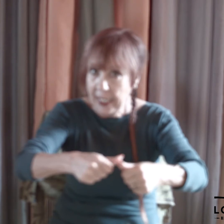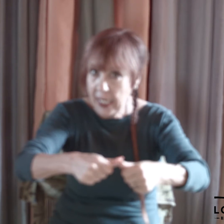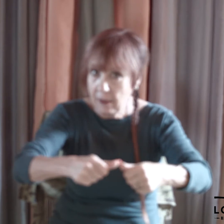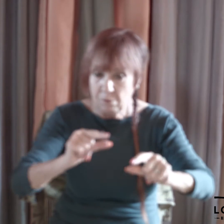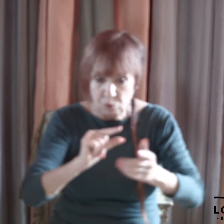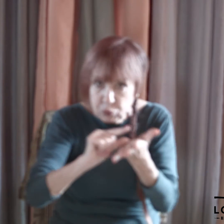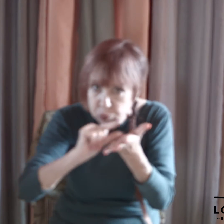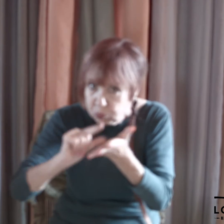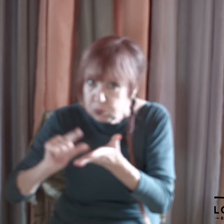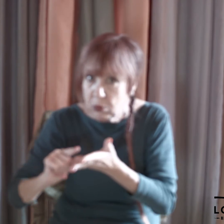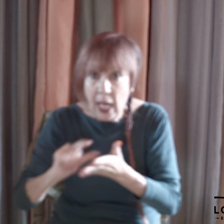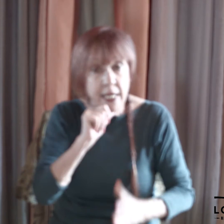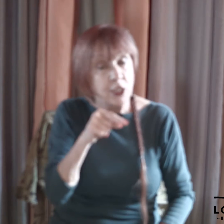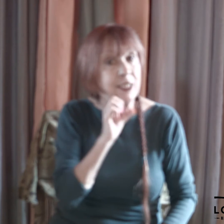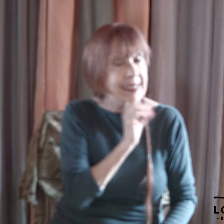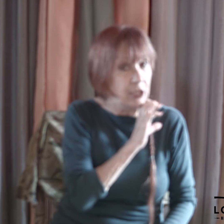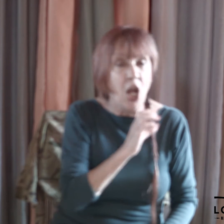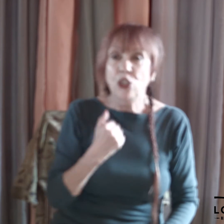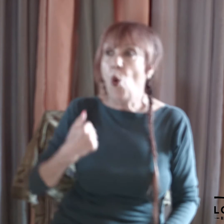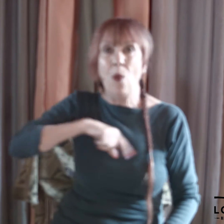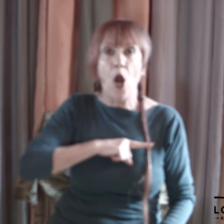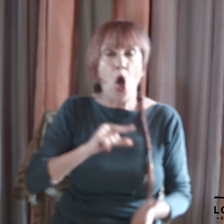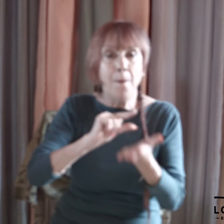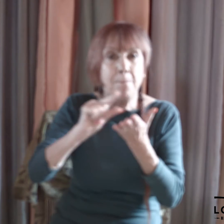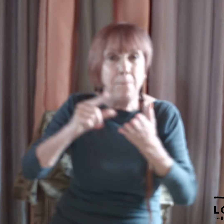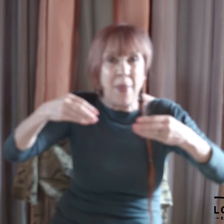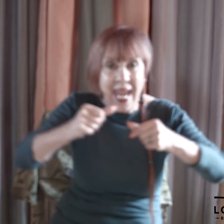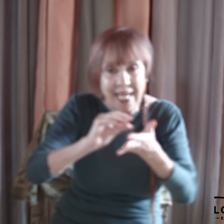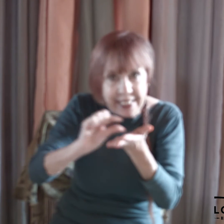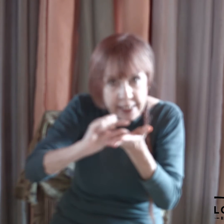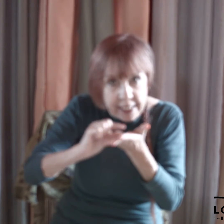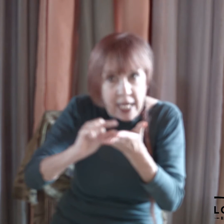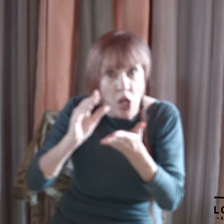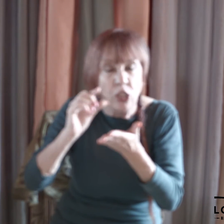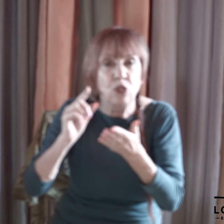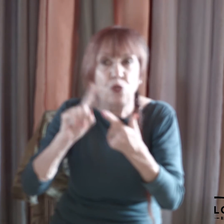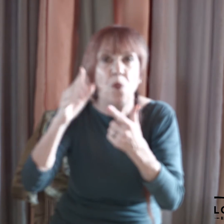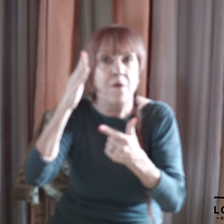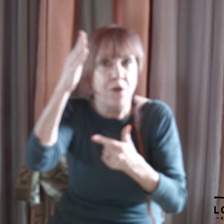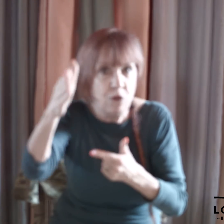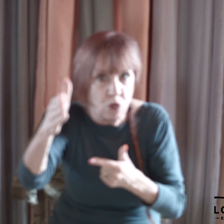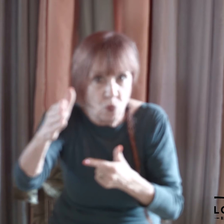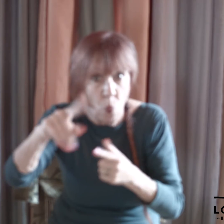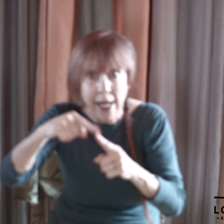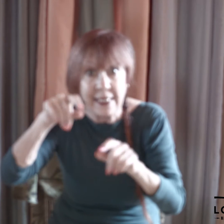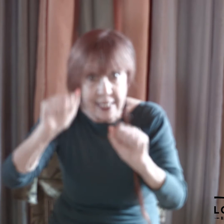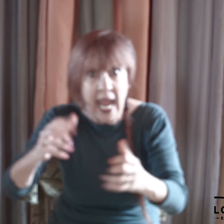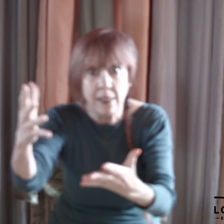So in a way, everyone is paying forward to a time when they can access it. And he